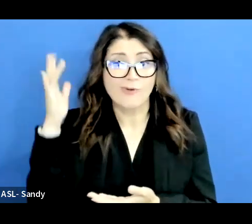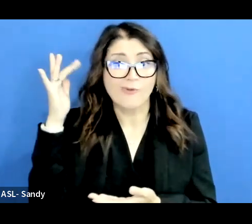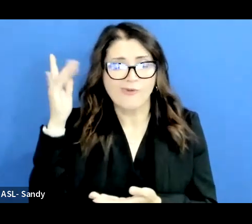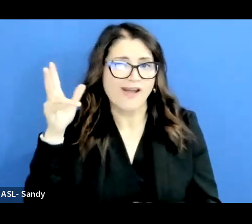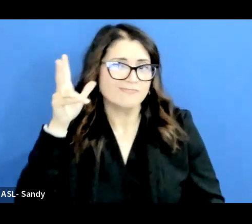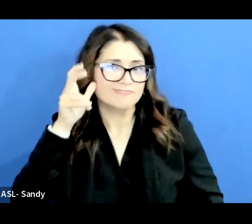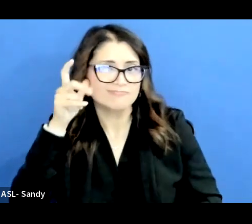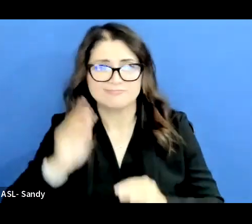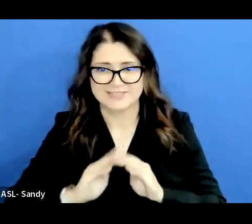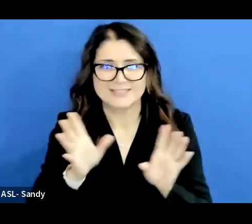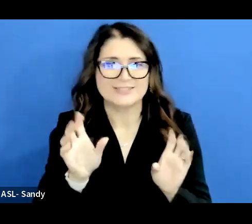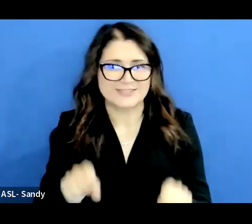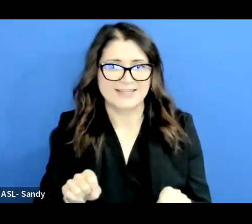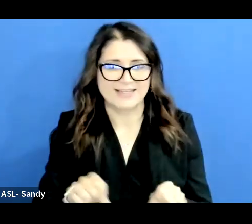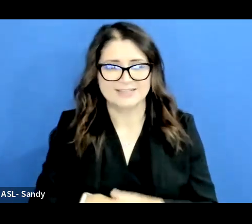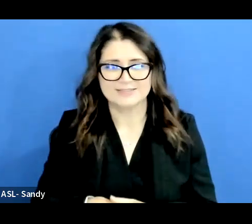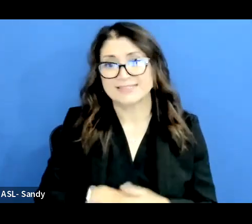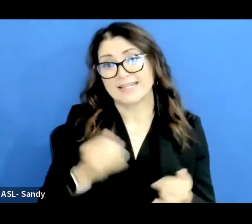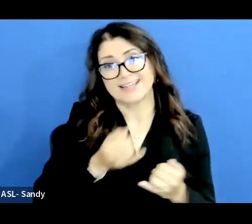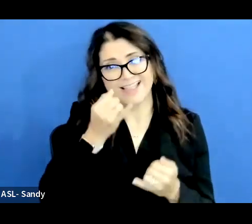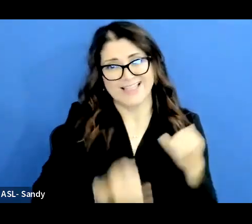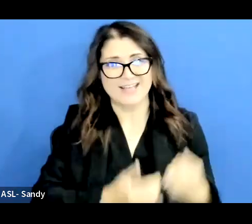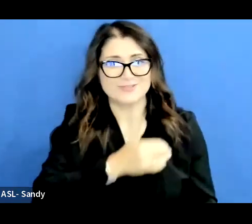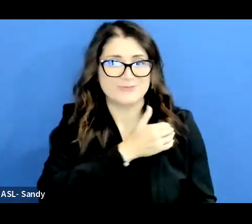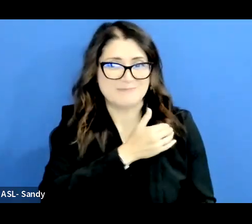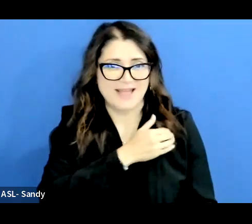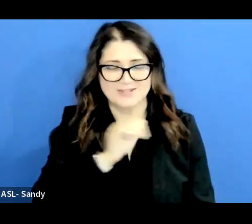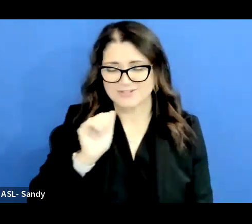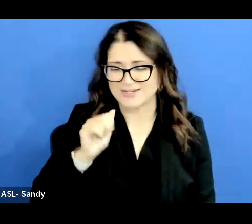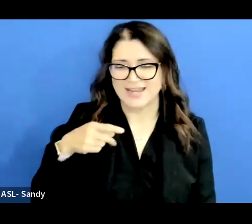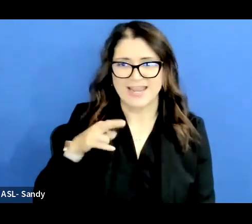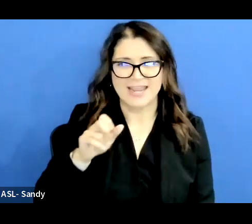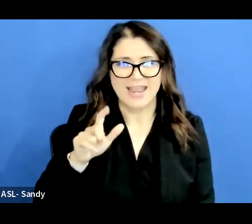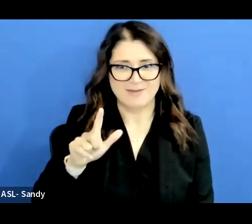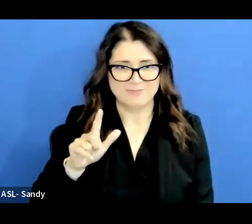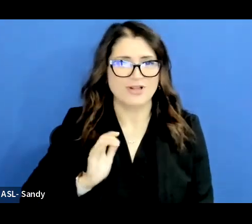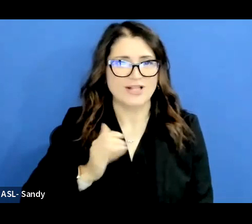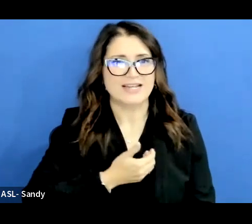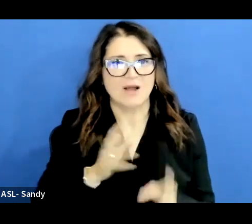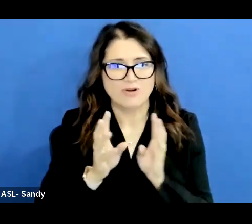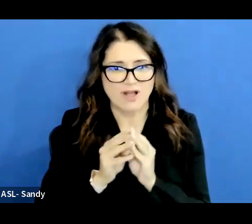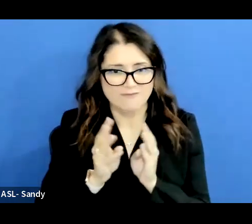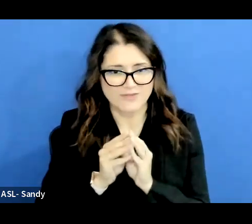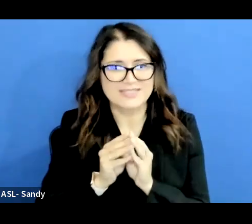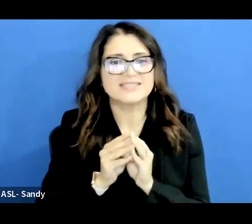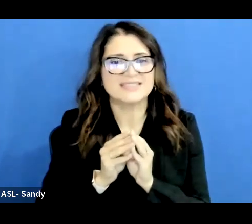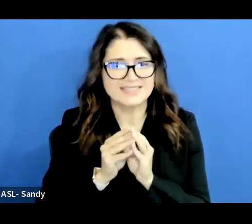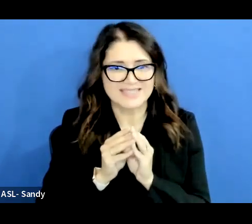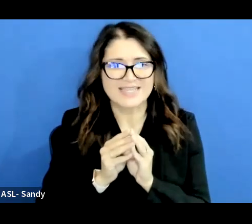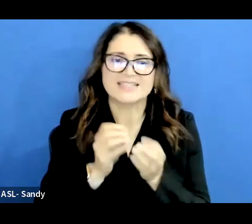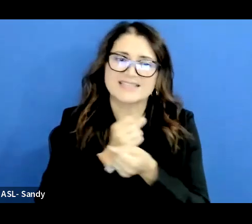clearly. As a last reminder, April and our conference is a safe and inclusive space